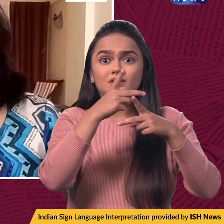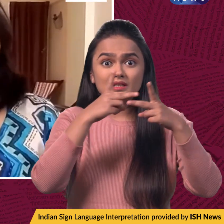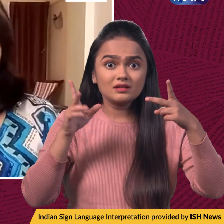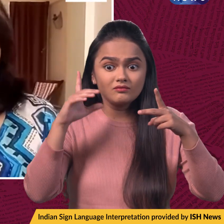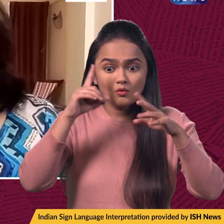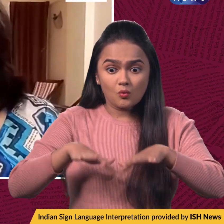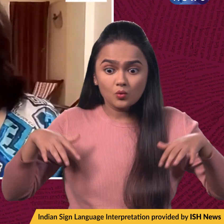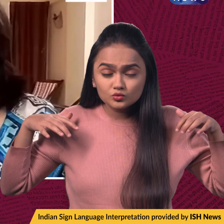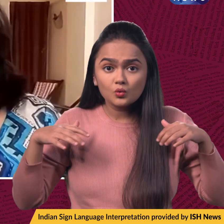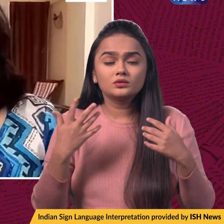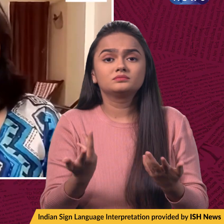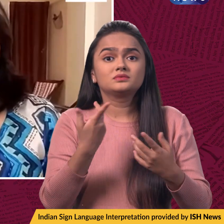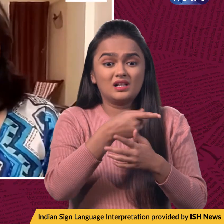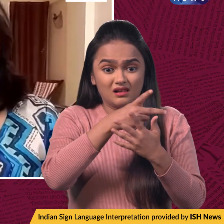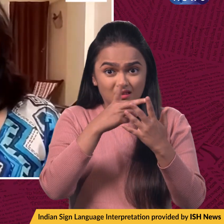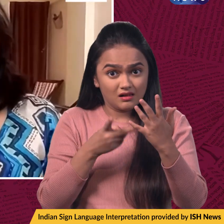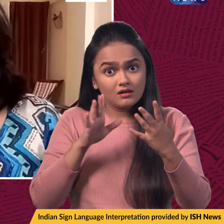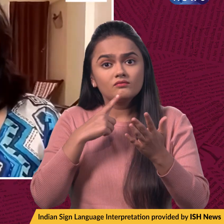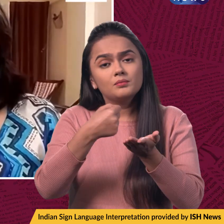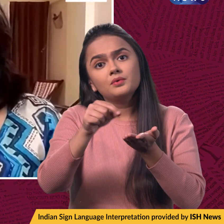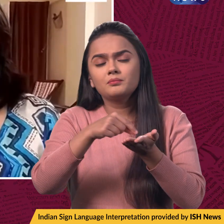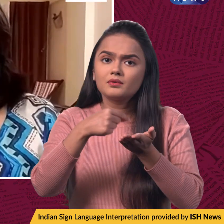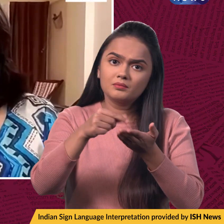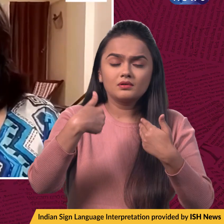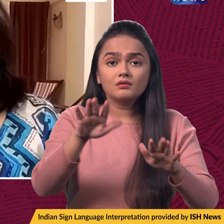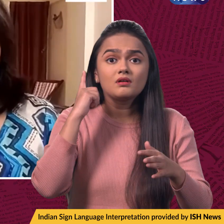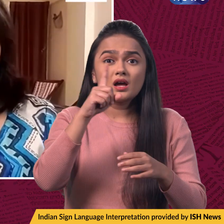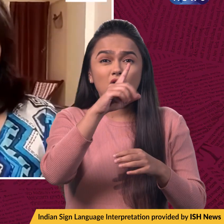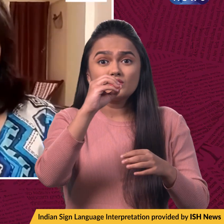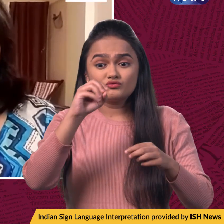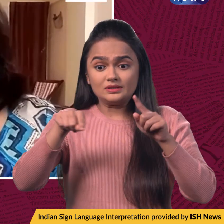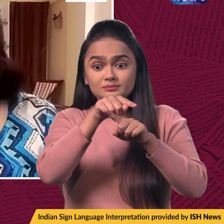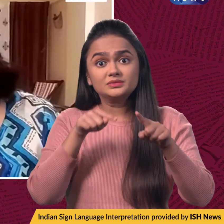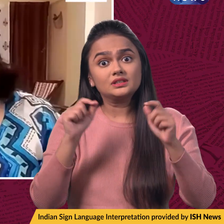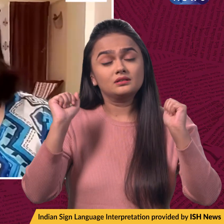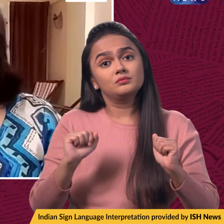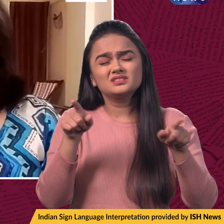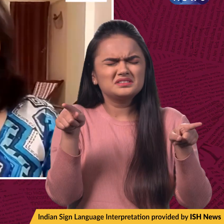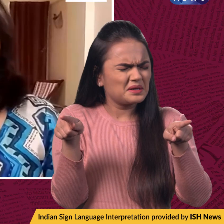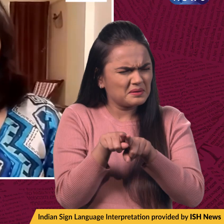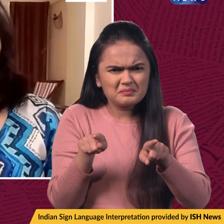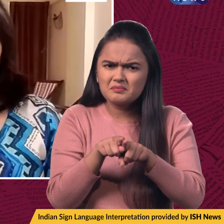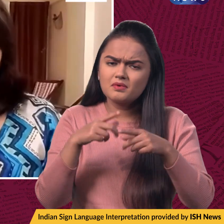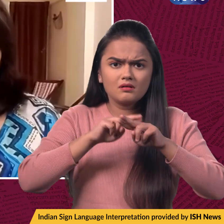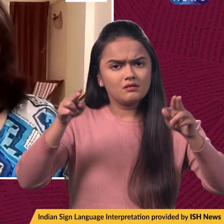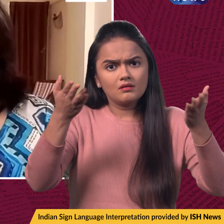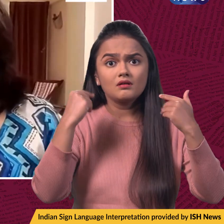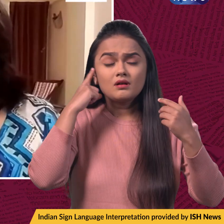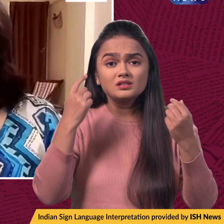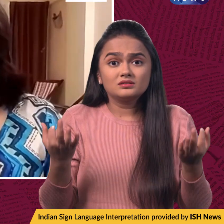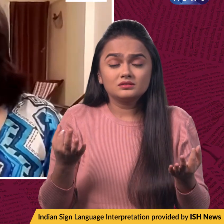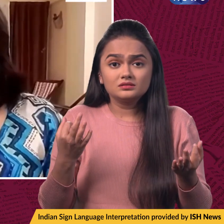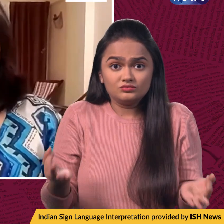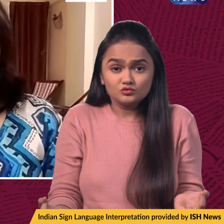multiplexes, auditoriums will now be permitted to function with 100% capacity. The same applies for gyms,